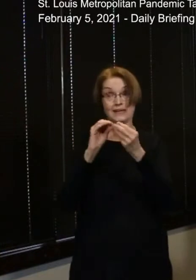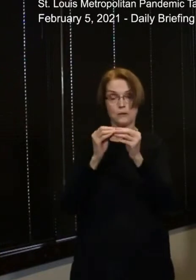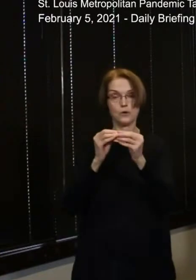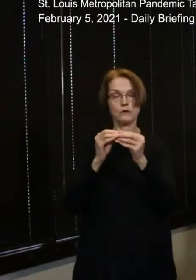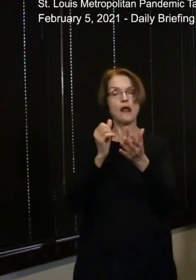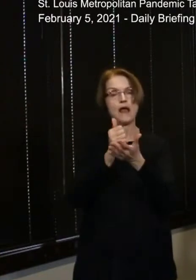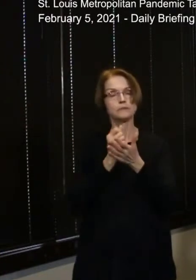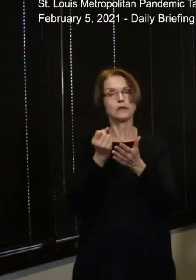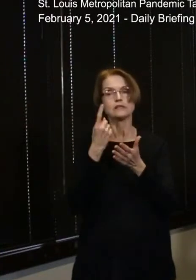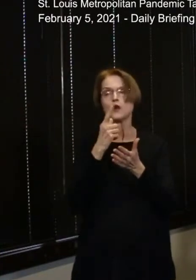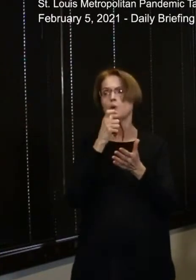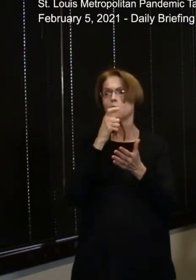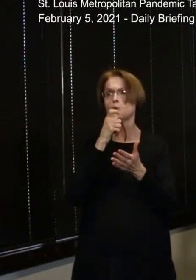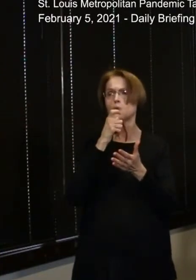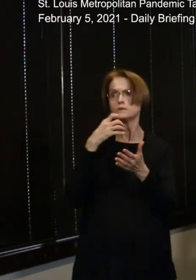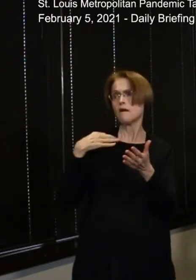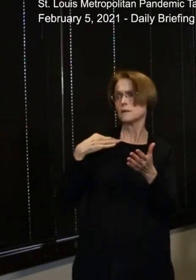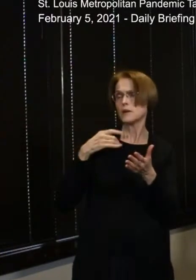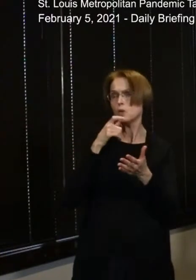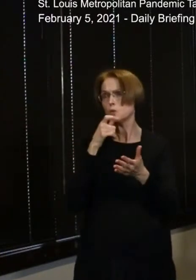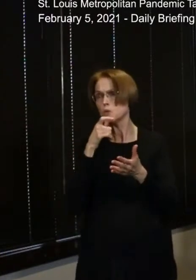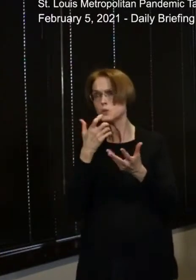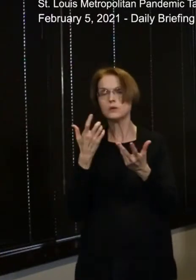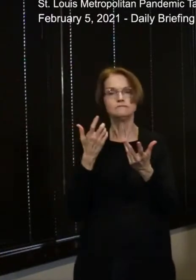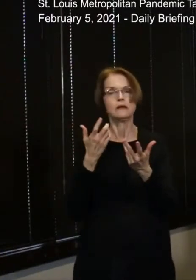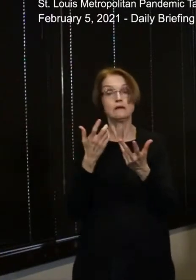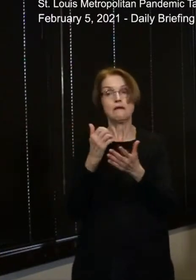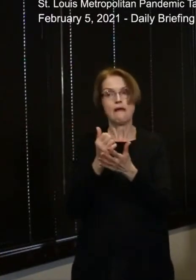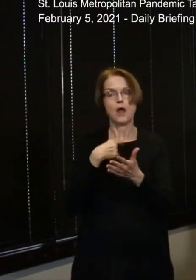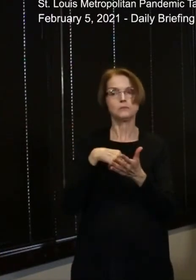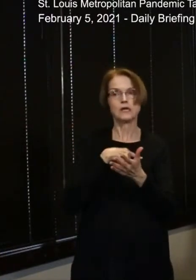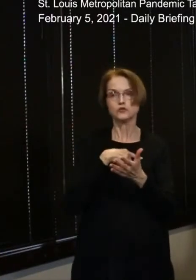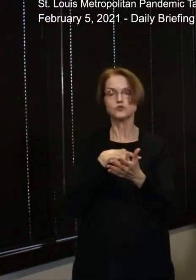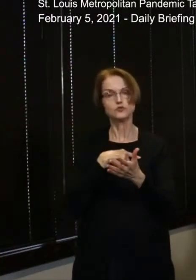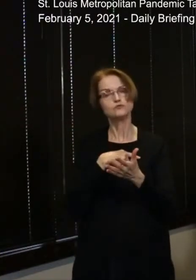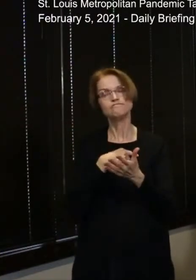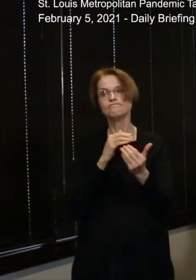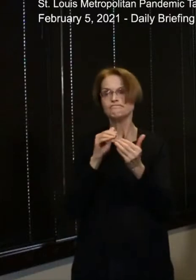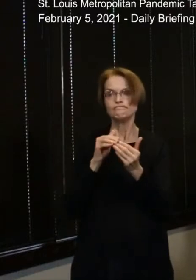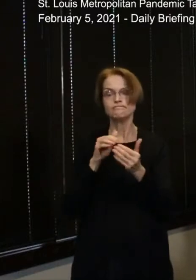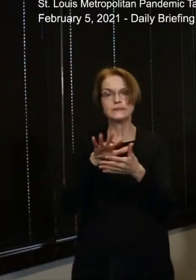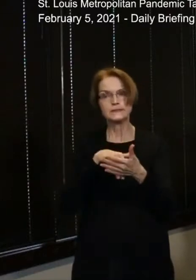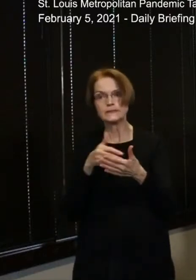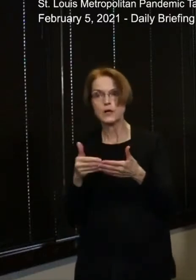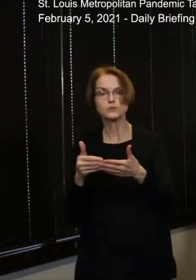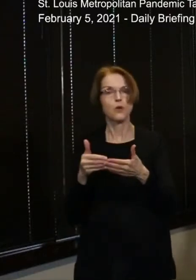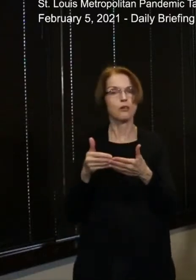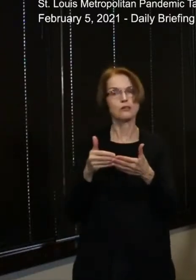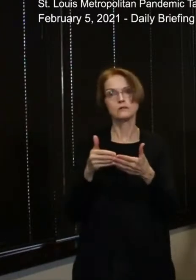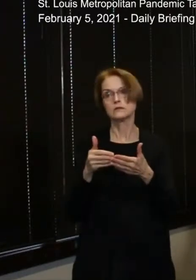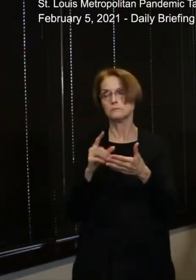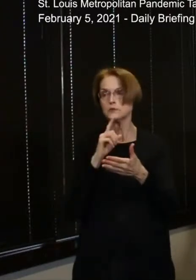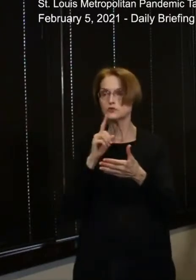us more effectively schedule so that we can get our most vulnerable populations taken care of.